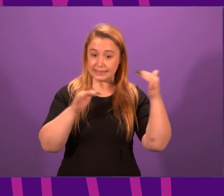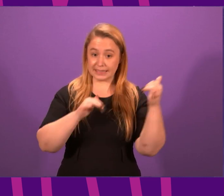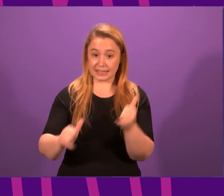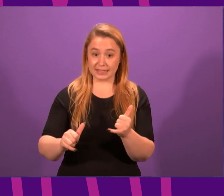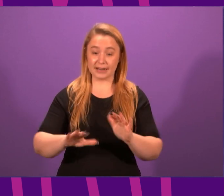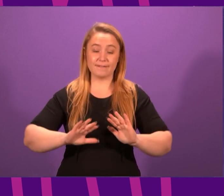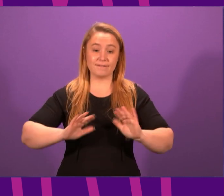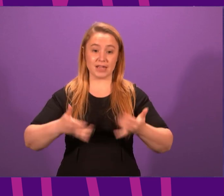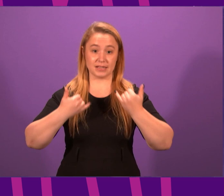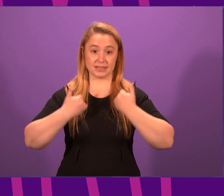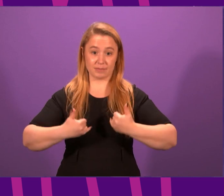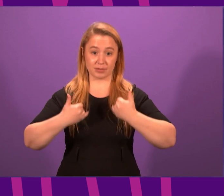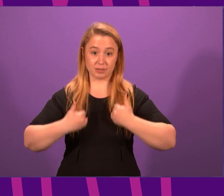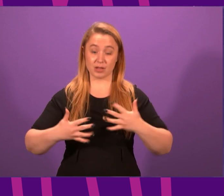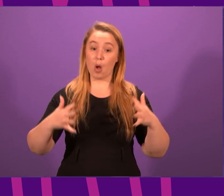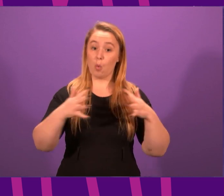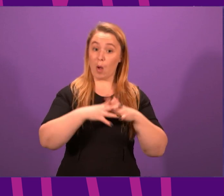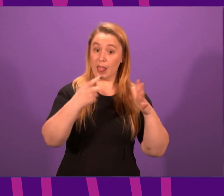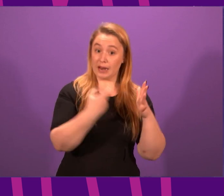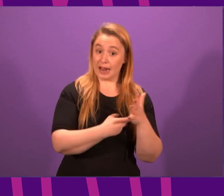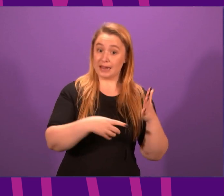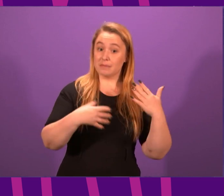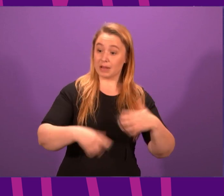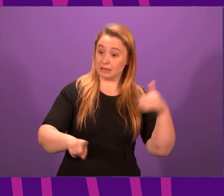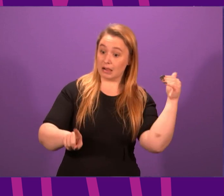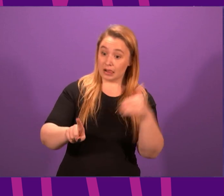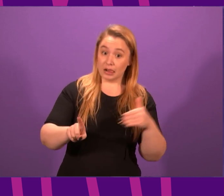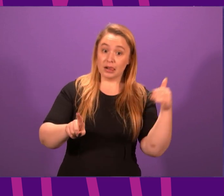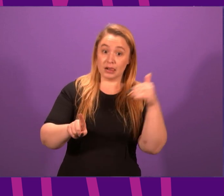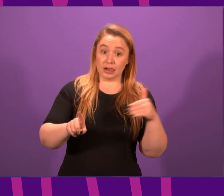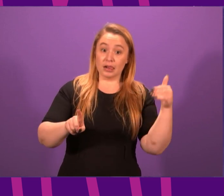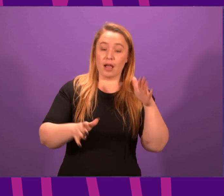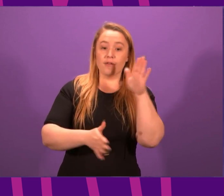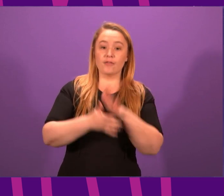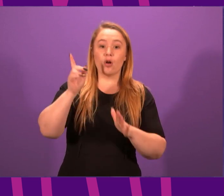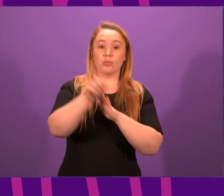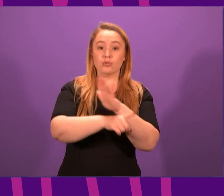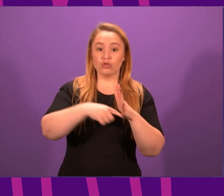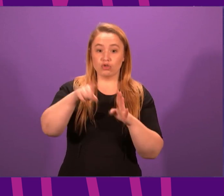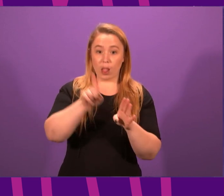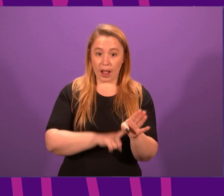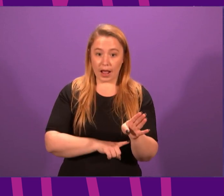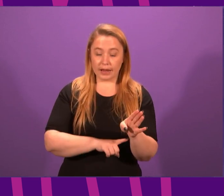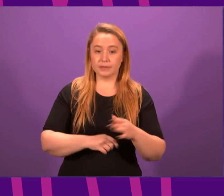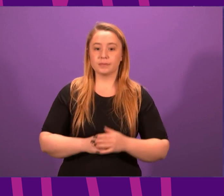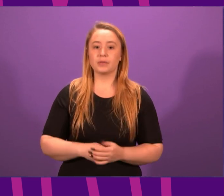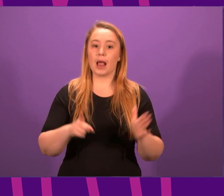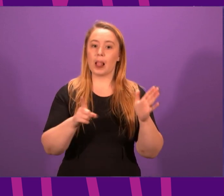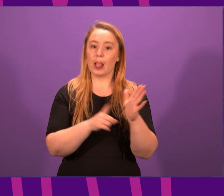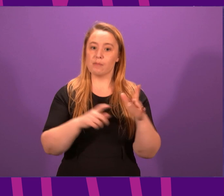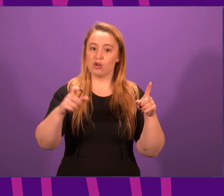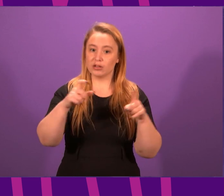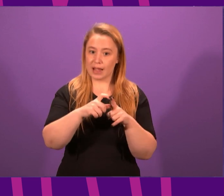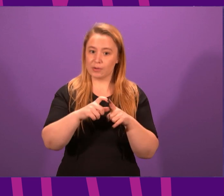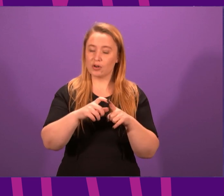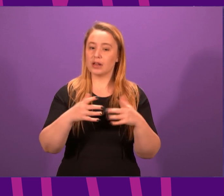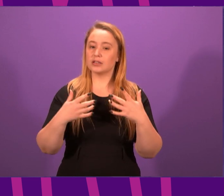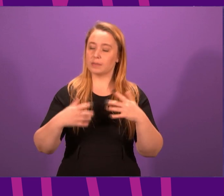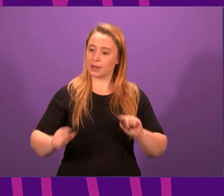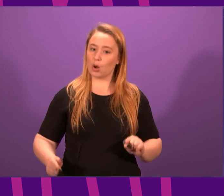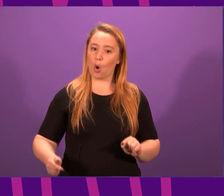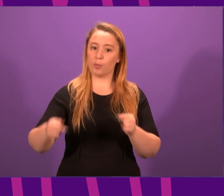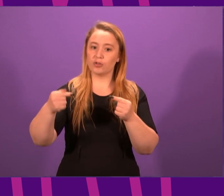been making the case for since July. Scottish Liberal Democrats have sought to be a constructive opposition during this